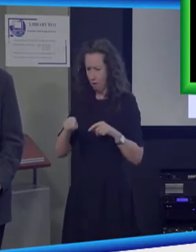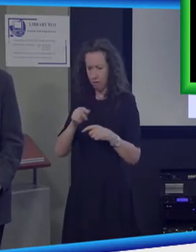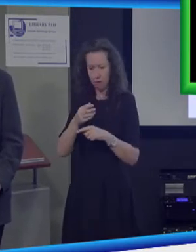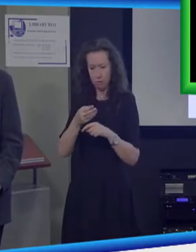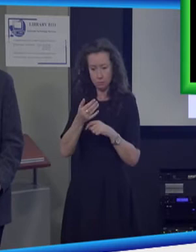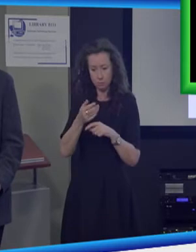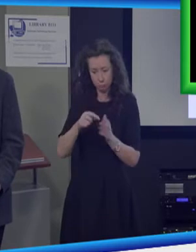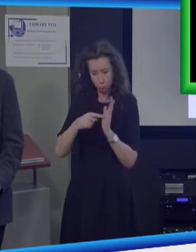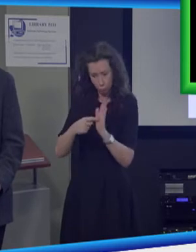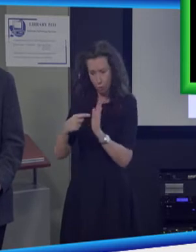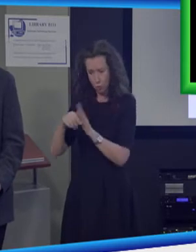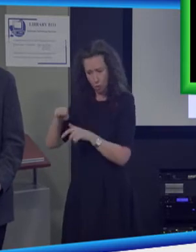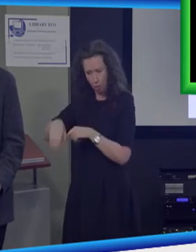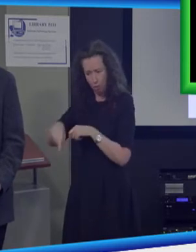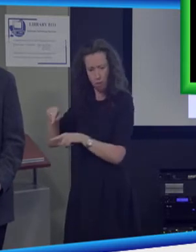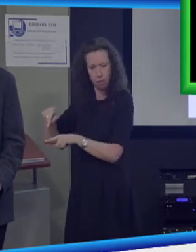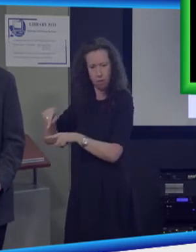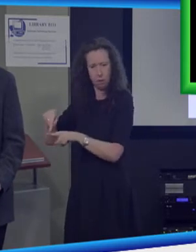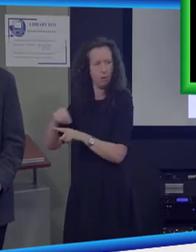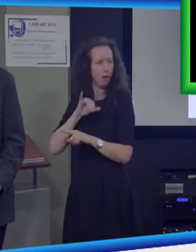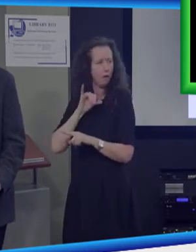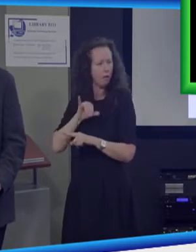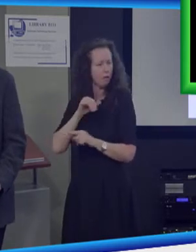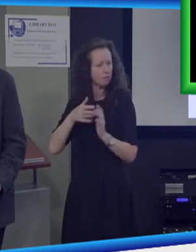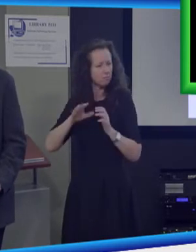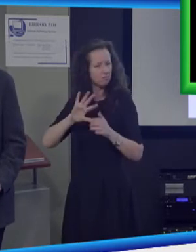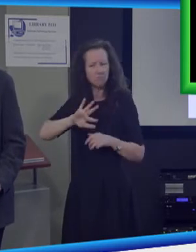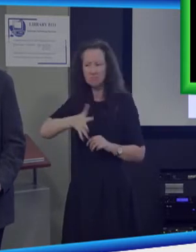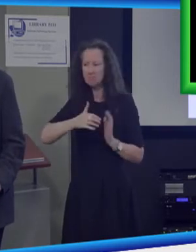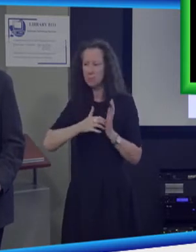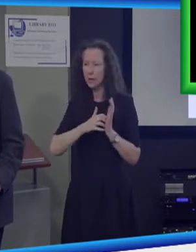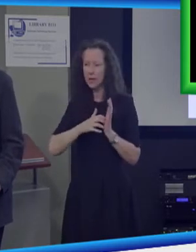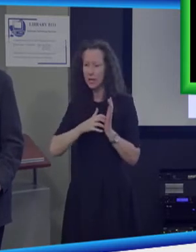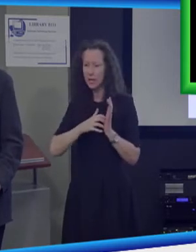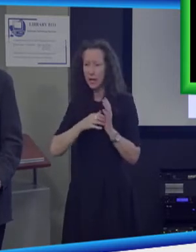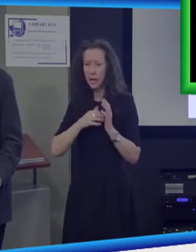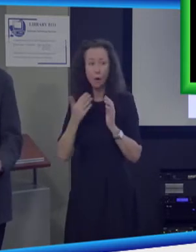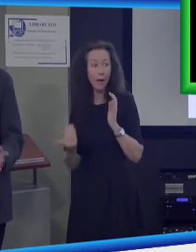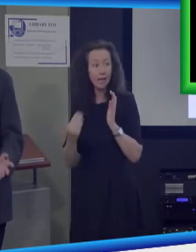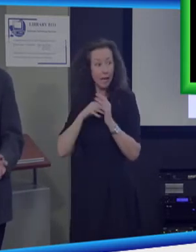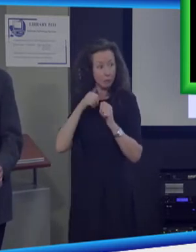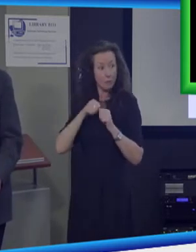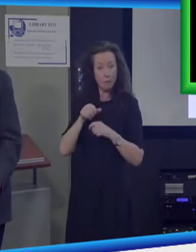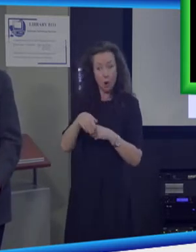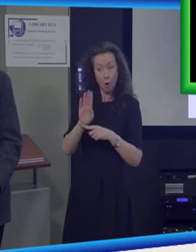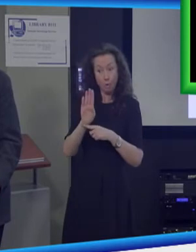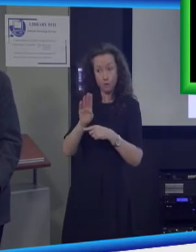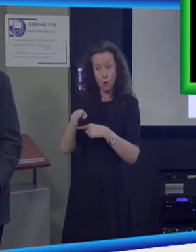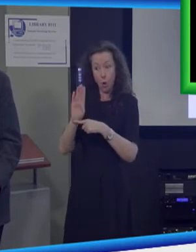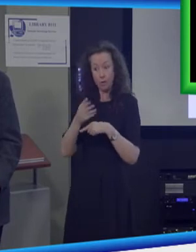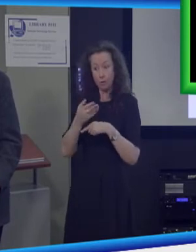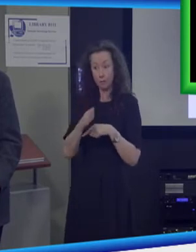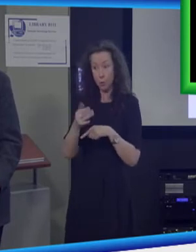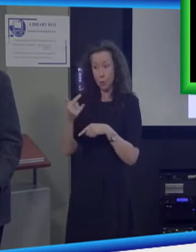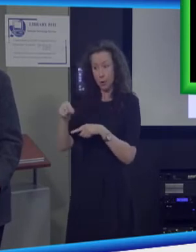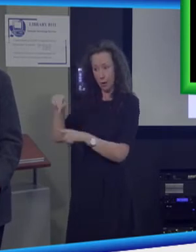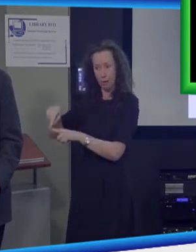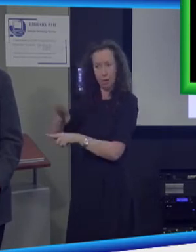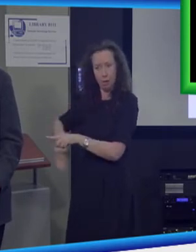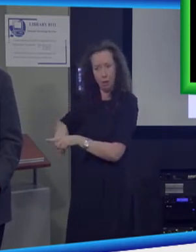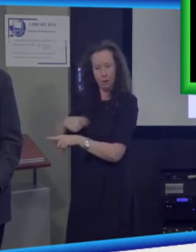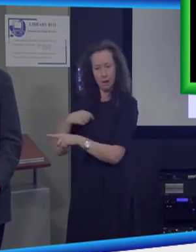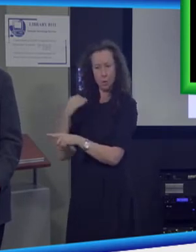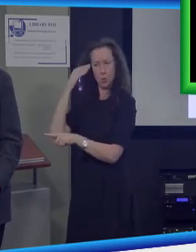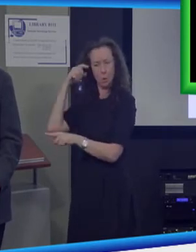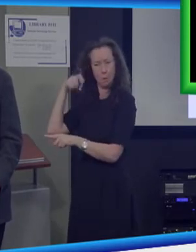become indeterminate. Because the right answer here is I'd have to guess, because they don't know what's in that unopened box. But